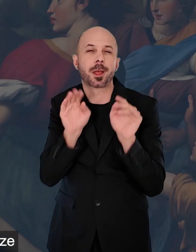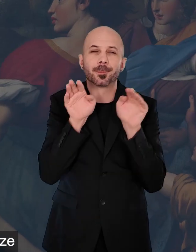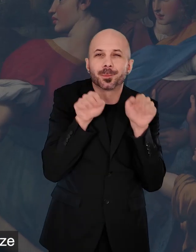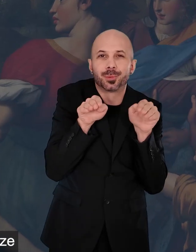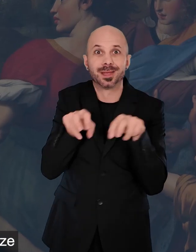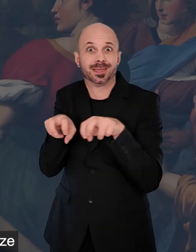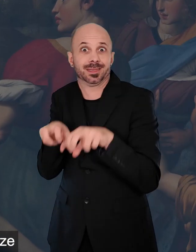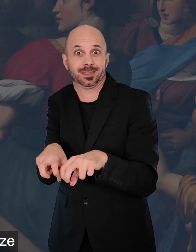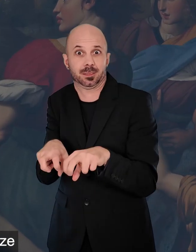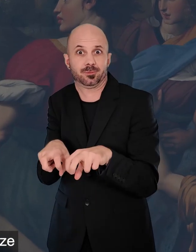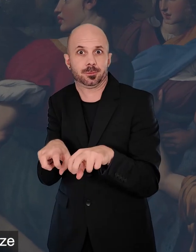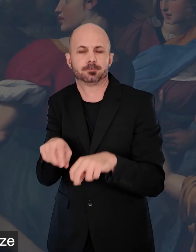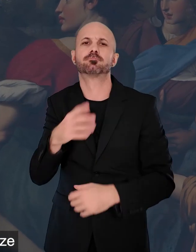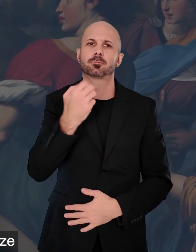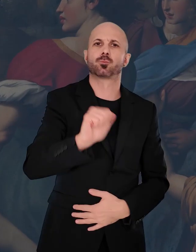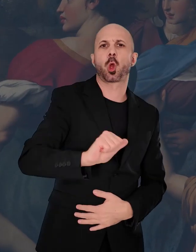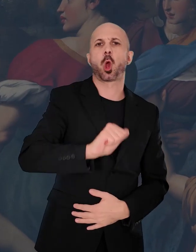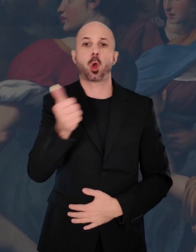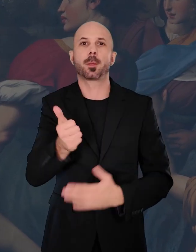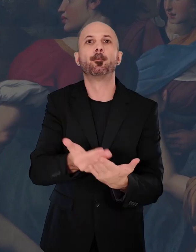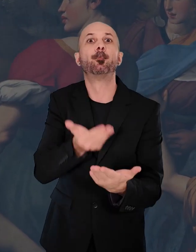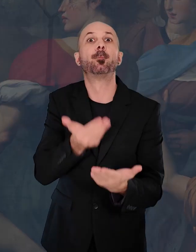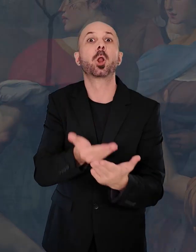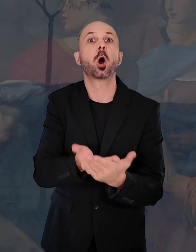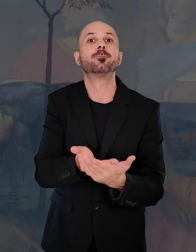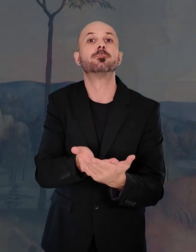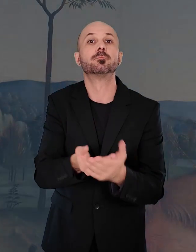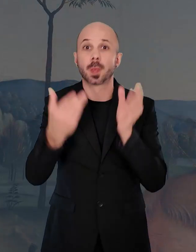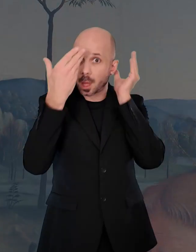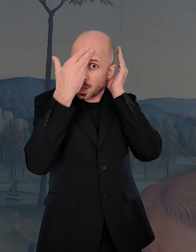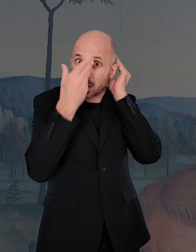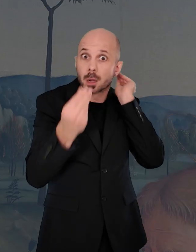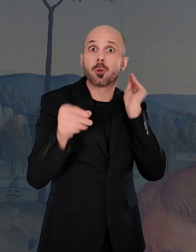with the original frieze decorated with putti and griffins.